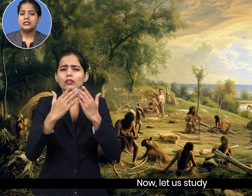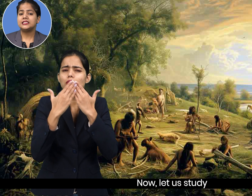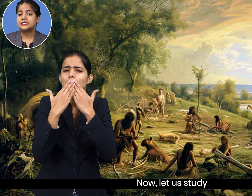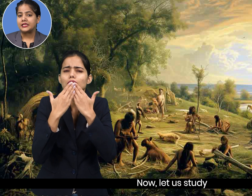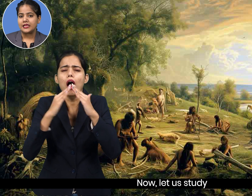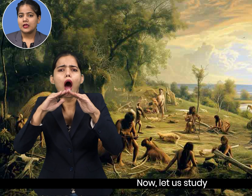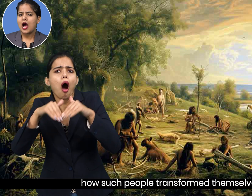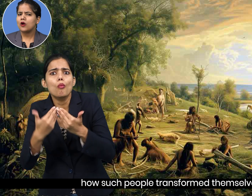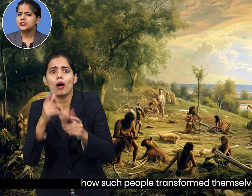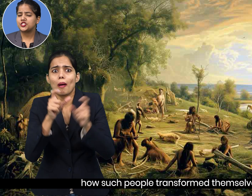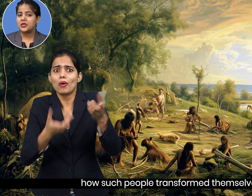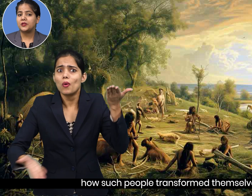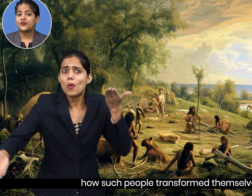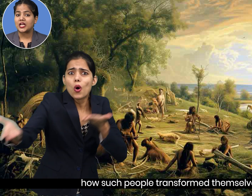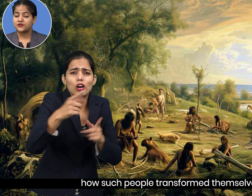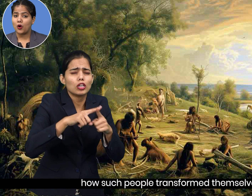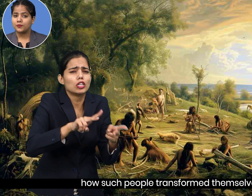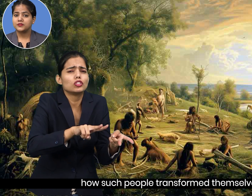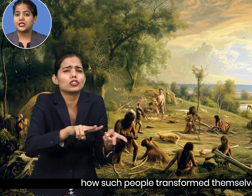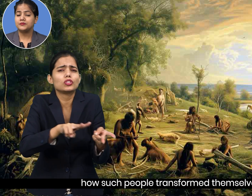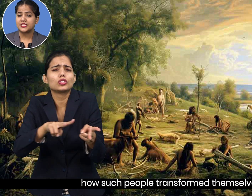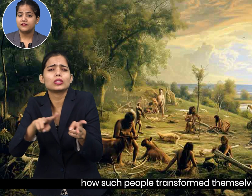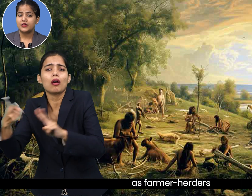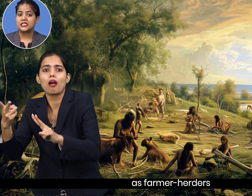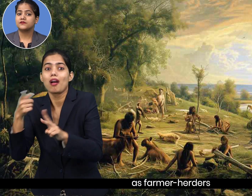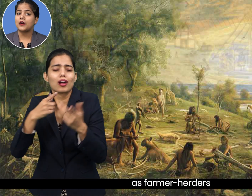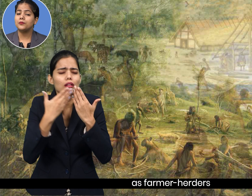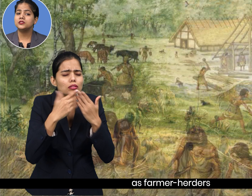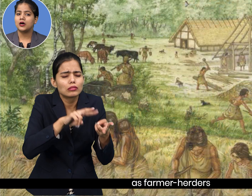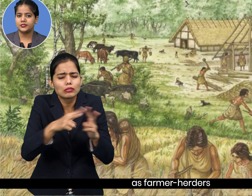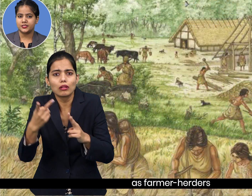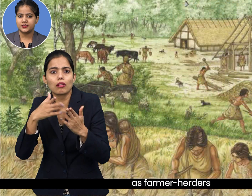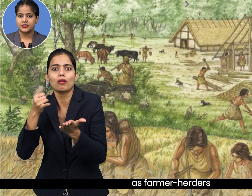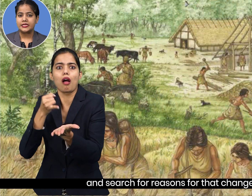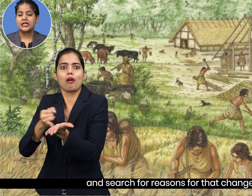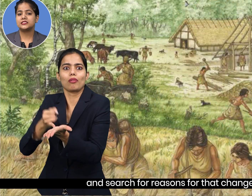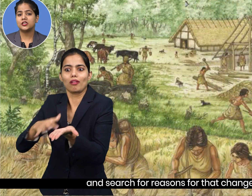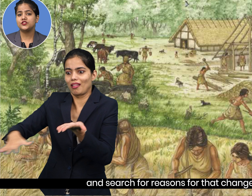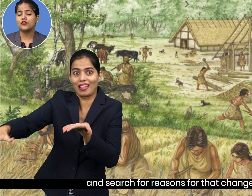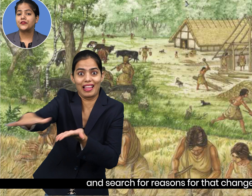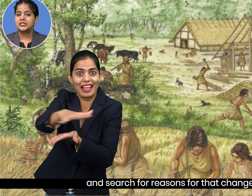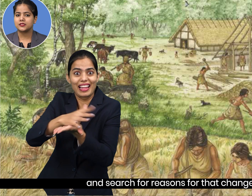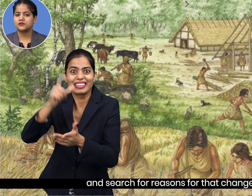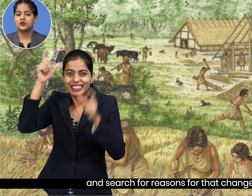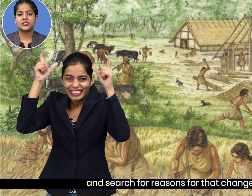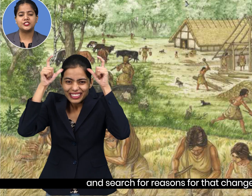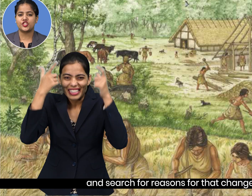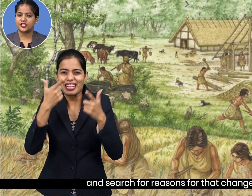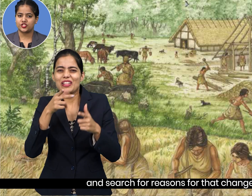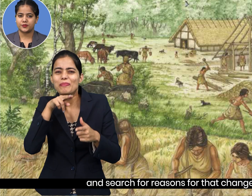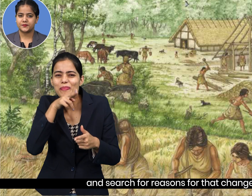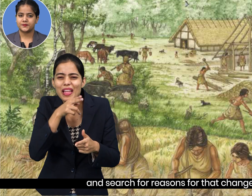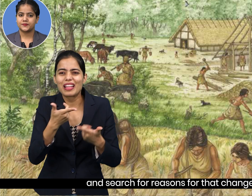Now, let's study how such people transform themselves as farmer-herders and search for reasons for